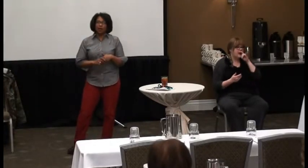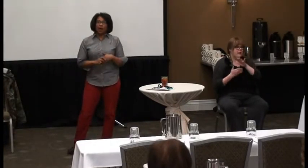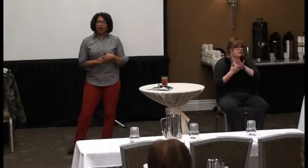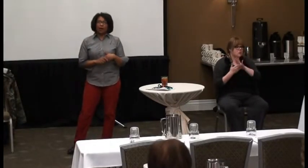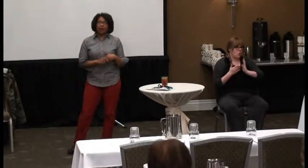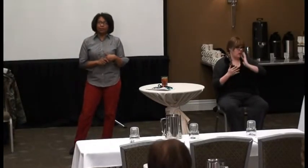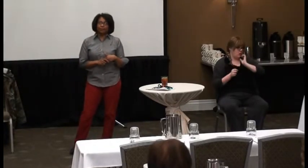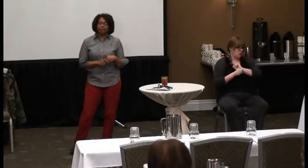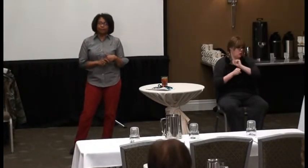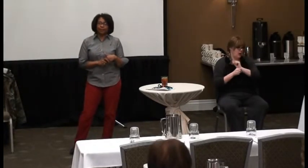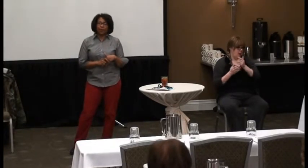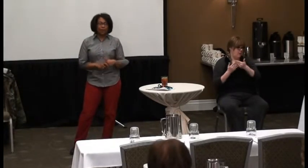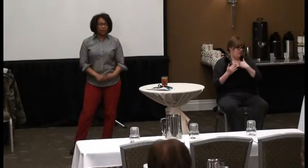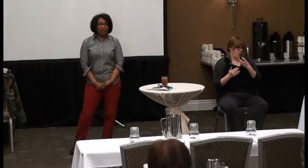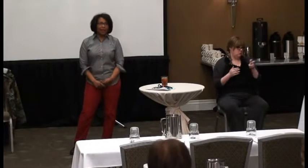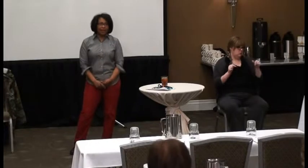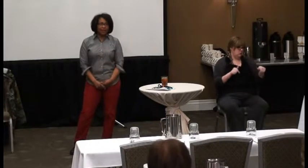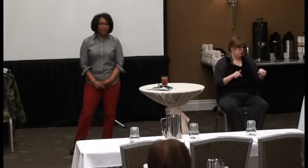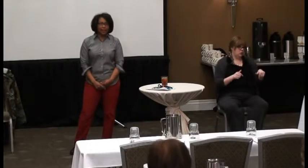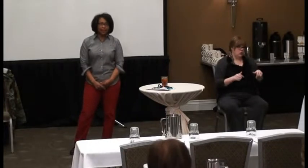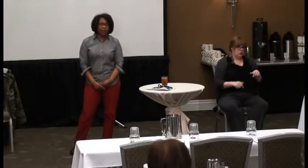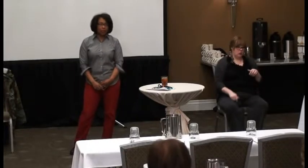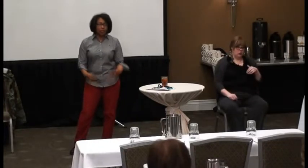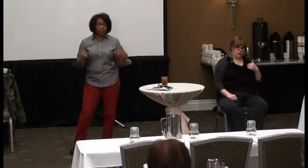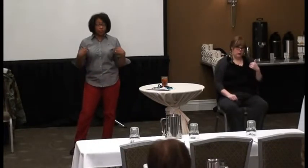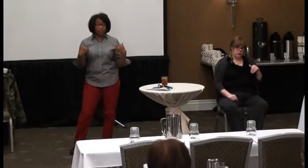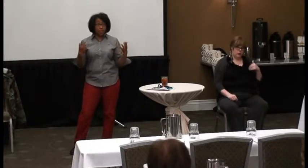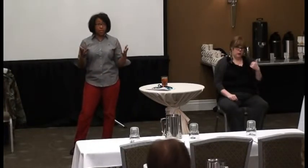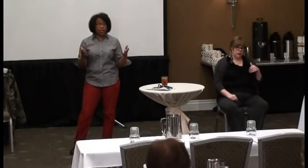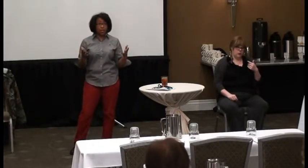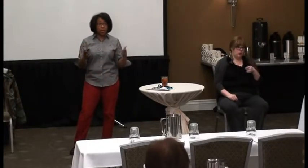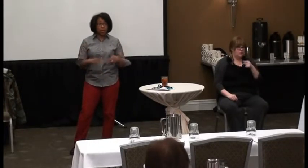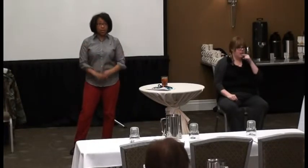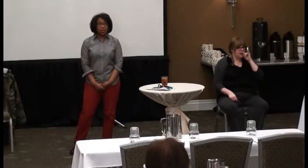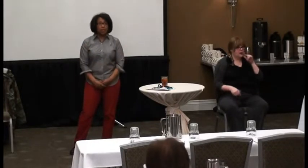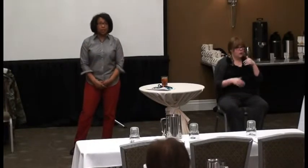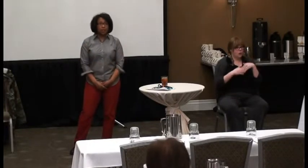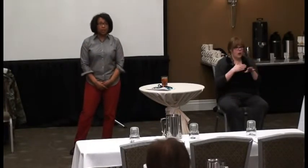here. Oh my gosh, it's like when he comes in,